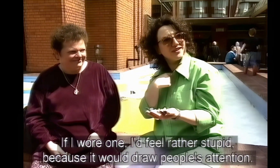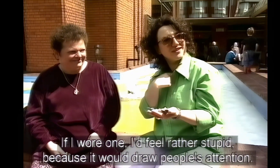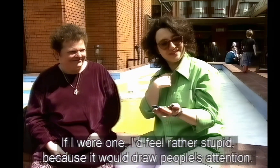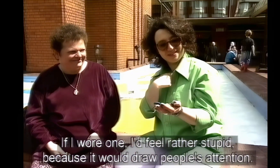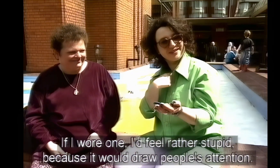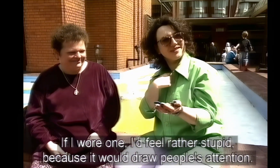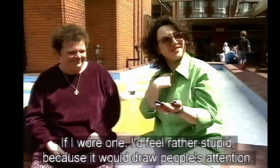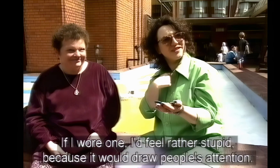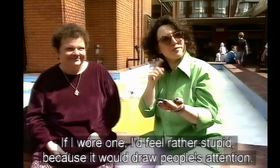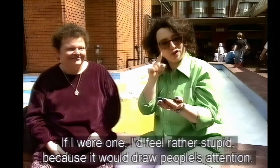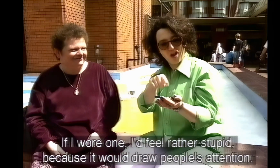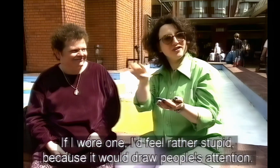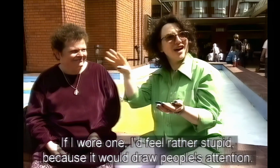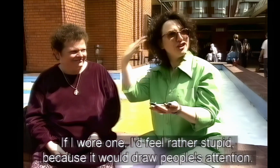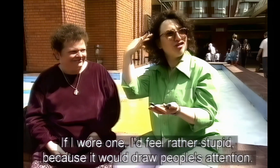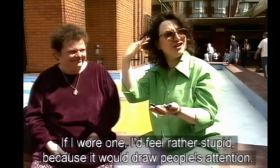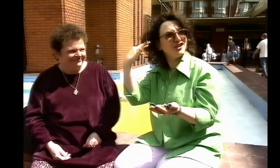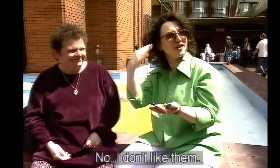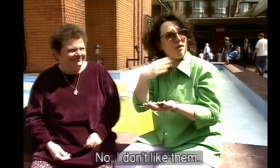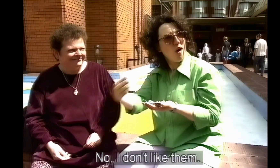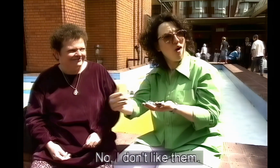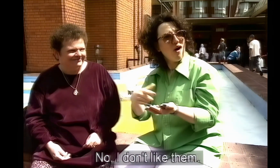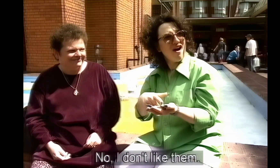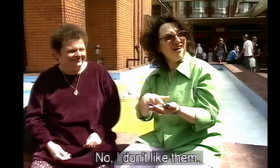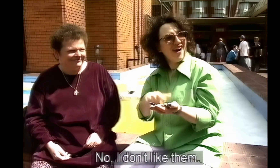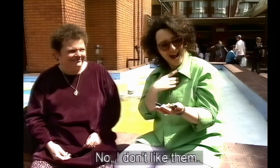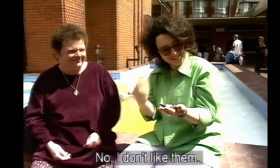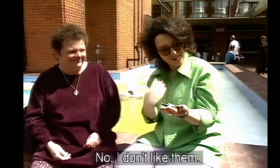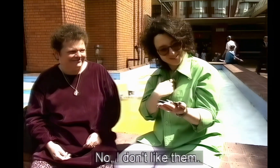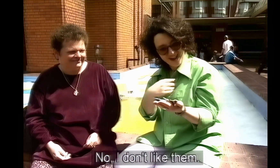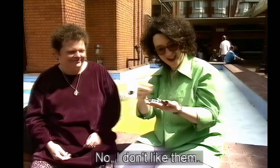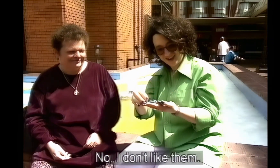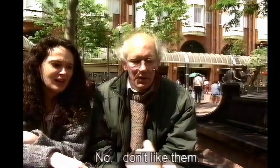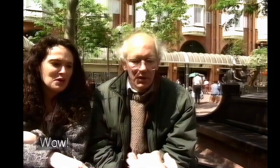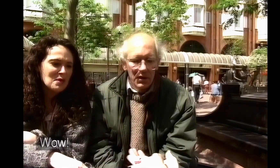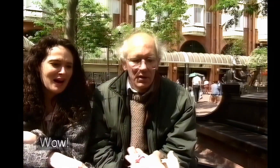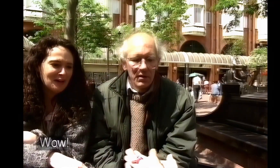stupid, because it would draw people's attention. No, I don't like them. Oh, wow.